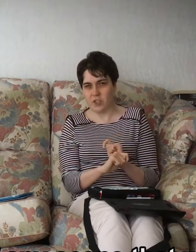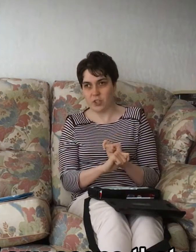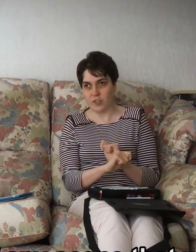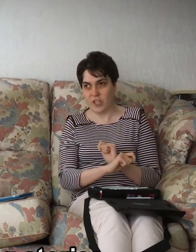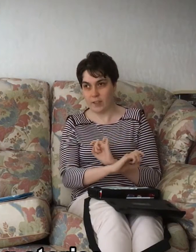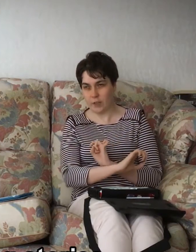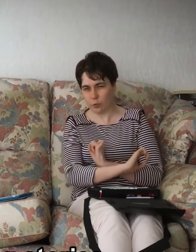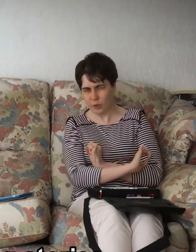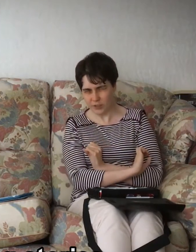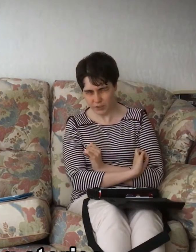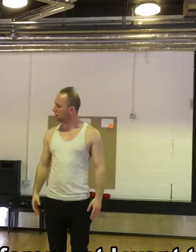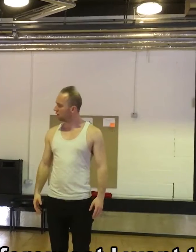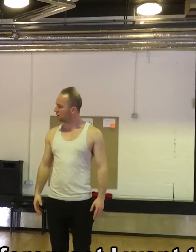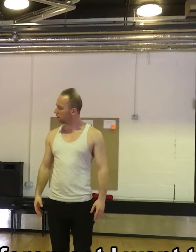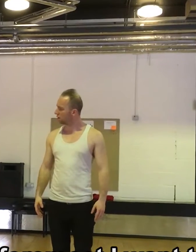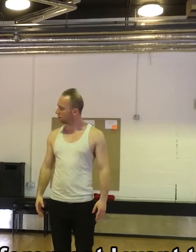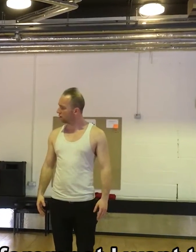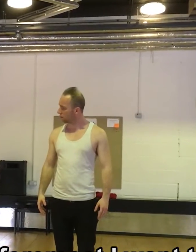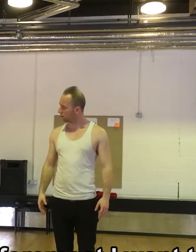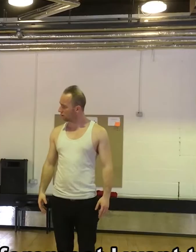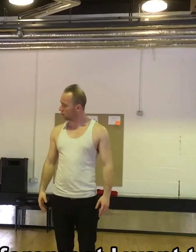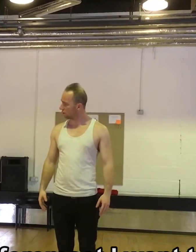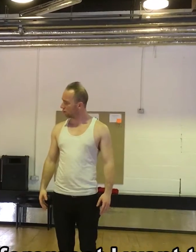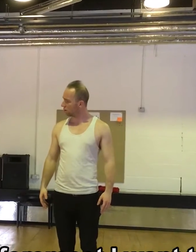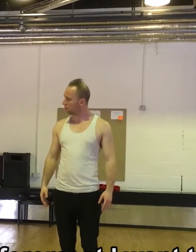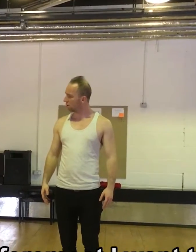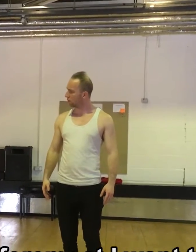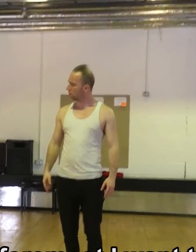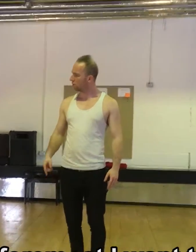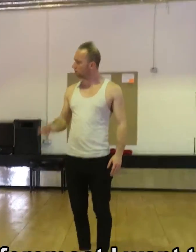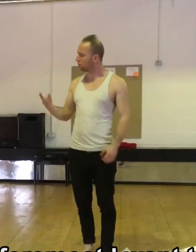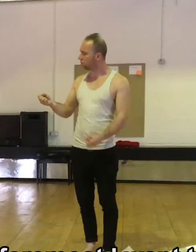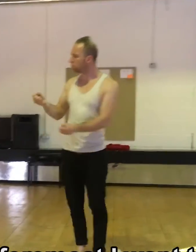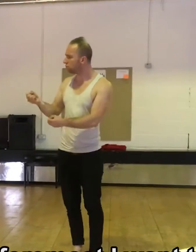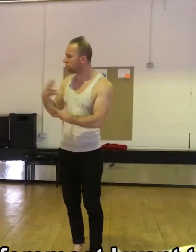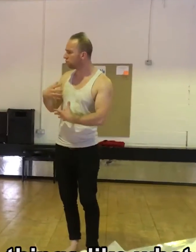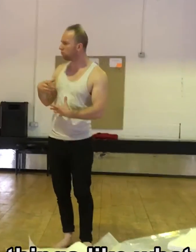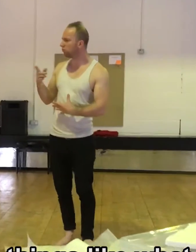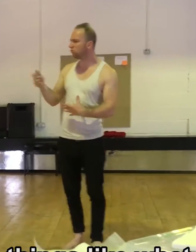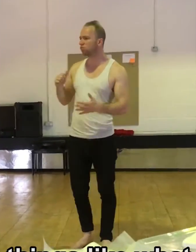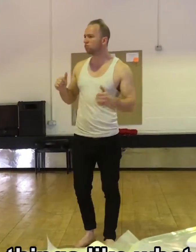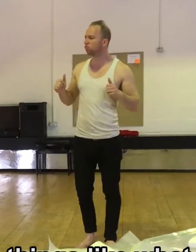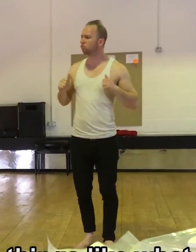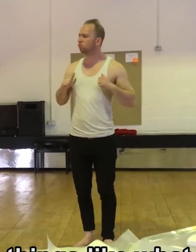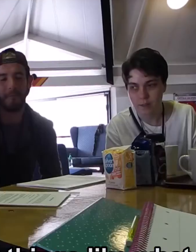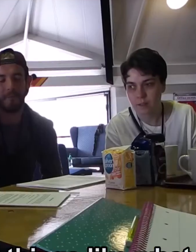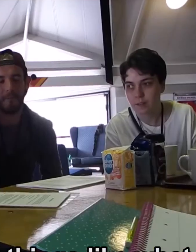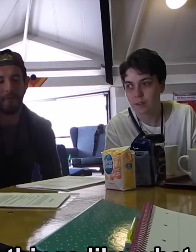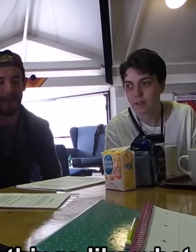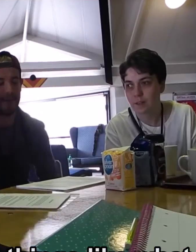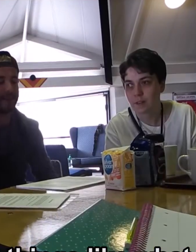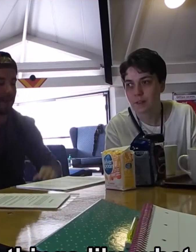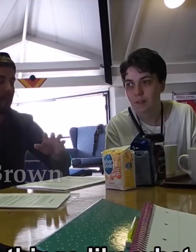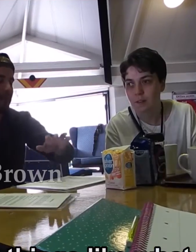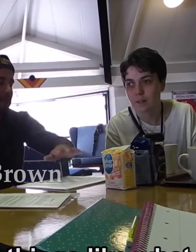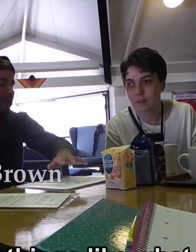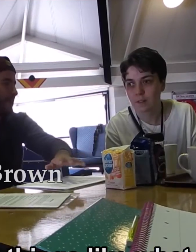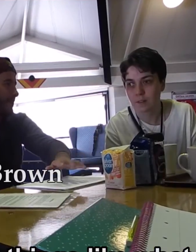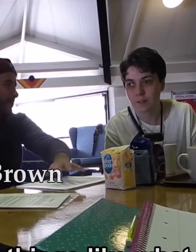essentially just telling stories. First and foremost, I want to tell a story, I want to play. And I think actually things like what you want to achieve